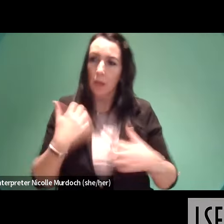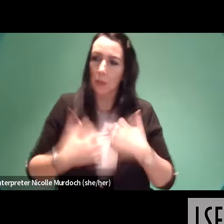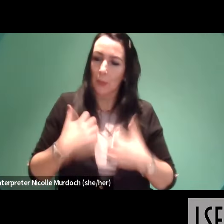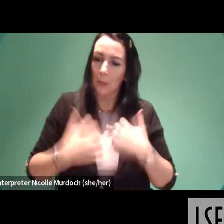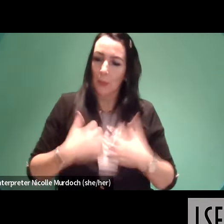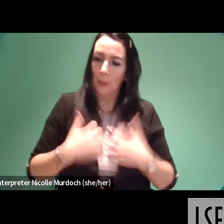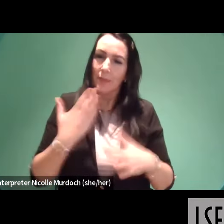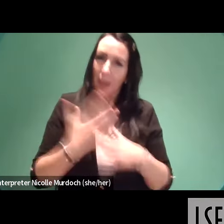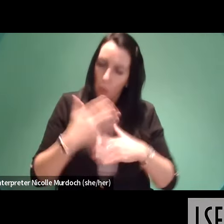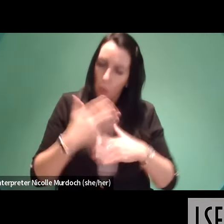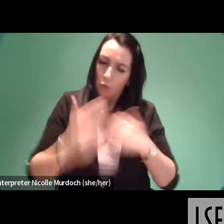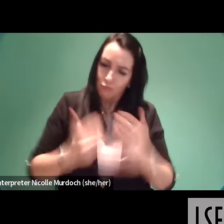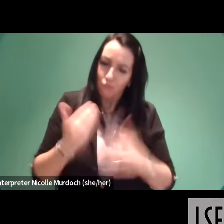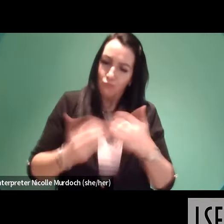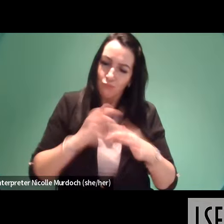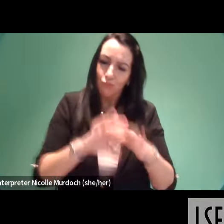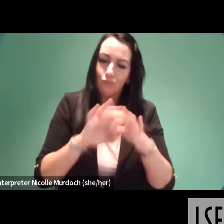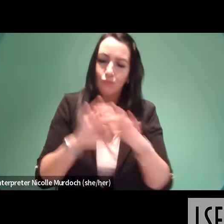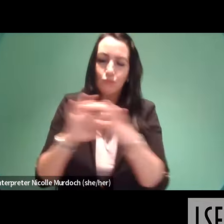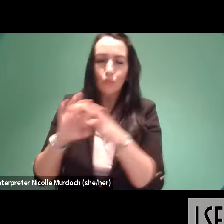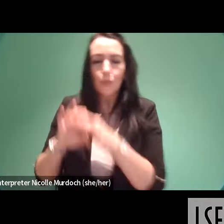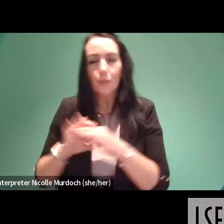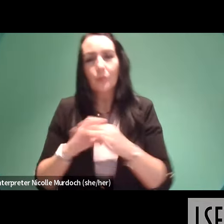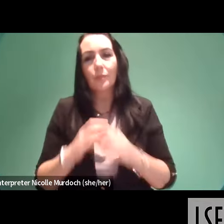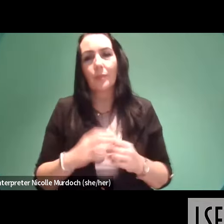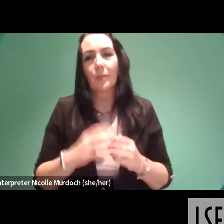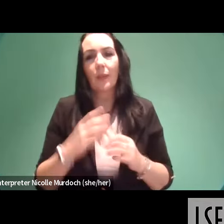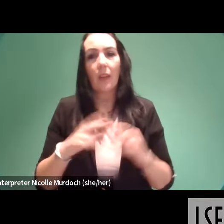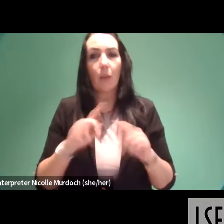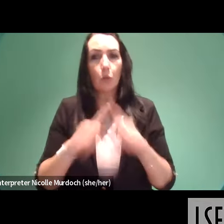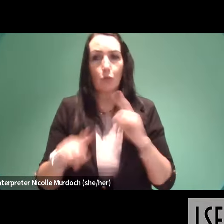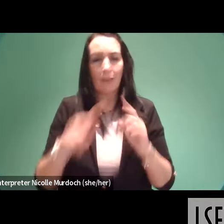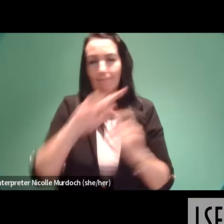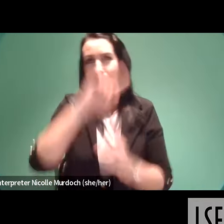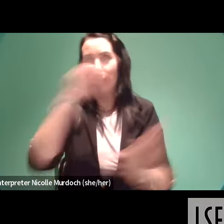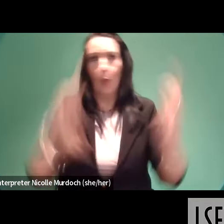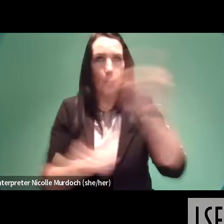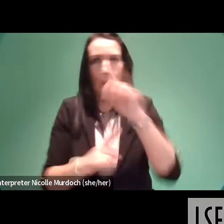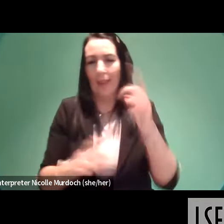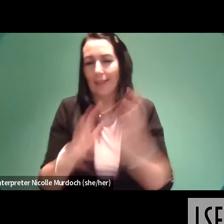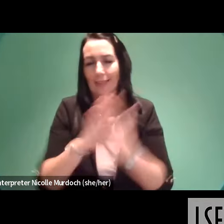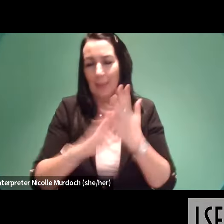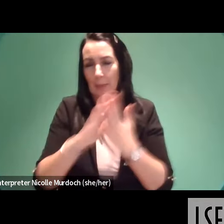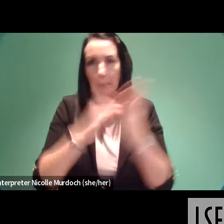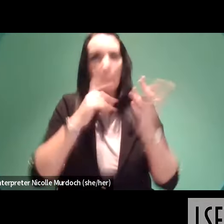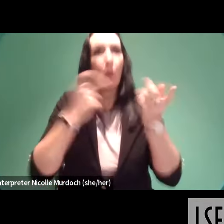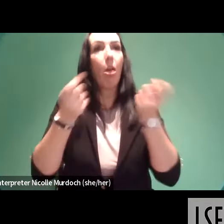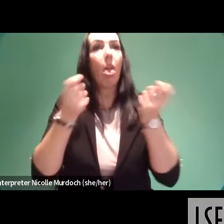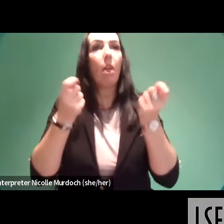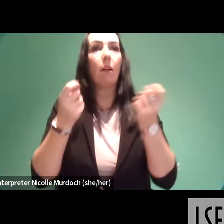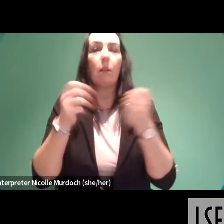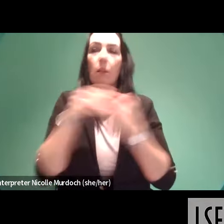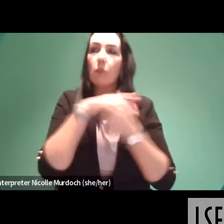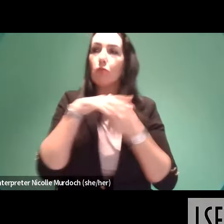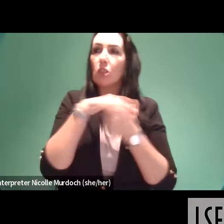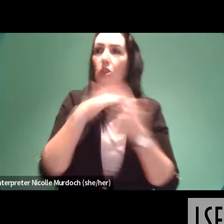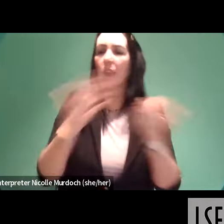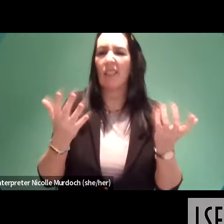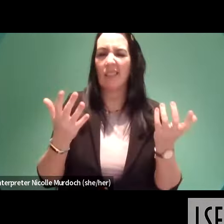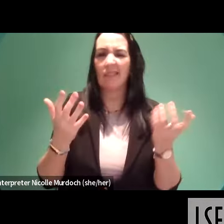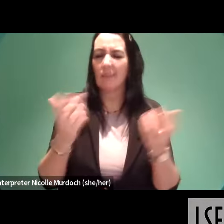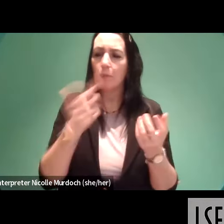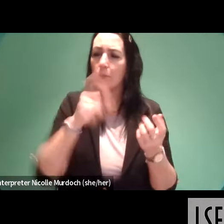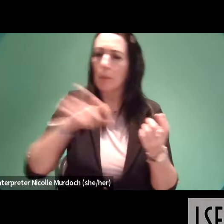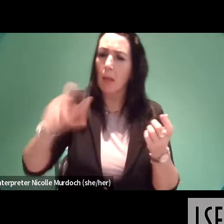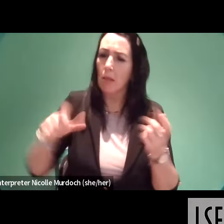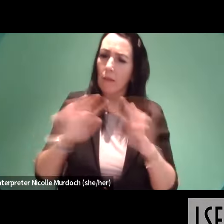work through what that looks like. I think if you try to do it top down, and by top down can exist at a regional level, and you don't involve